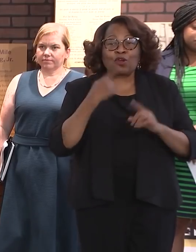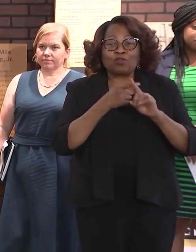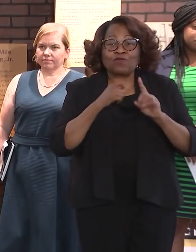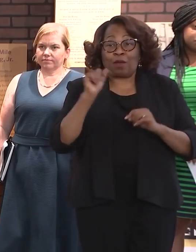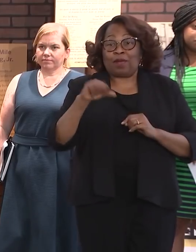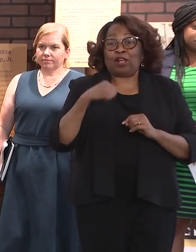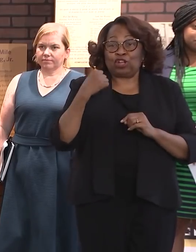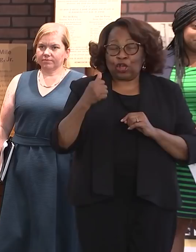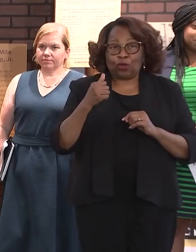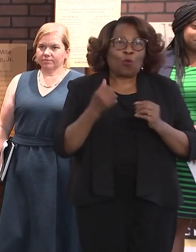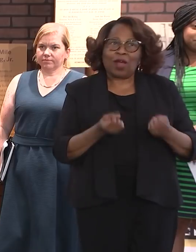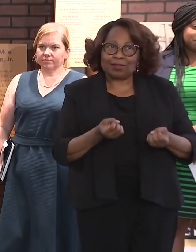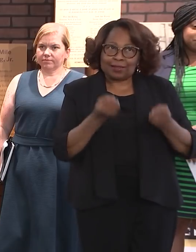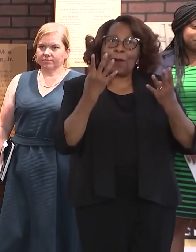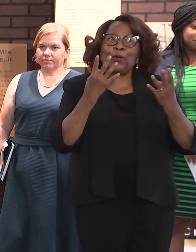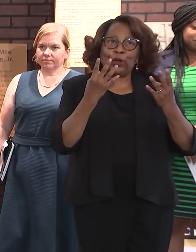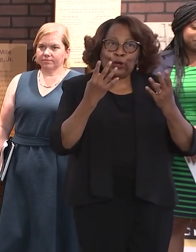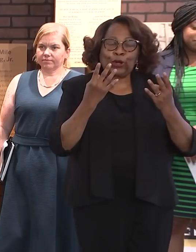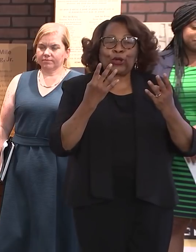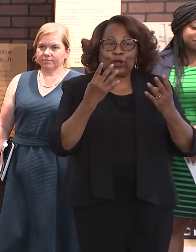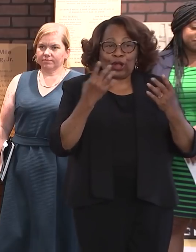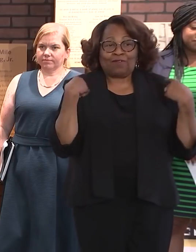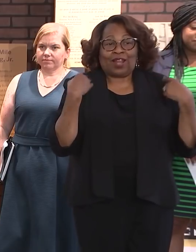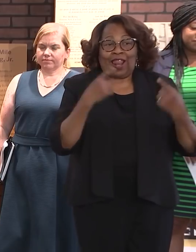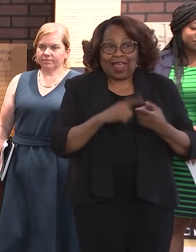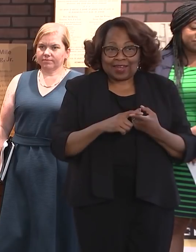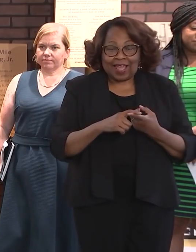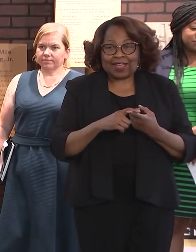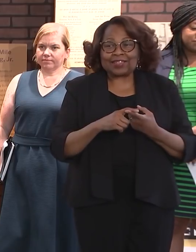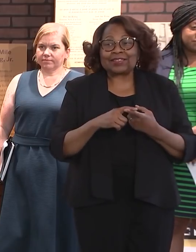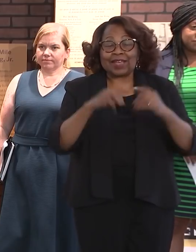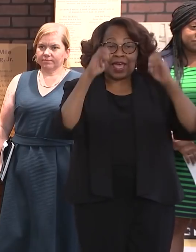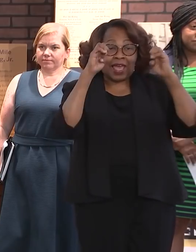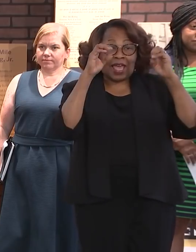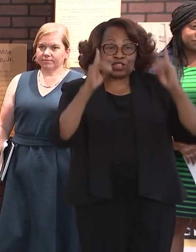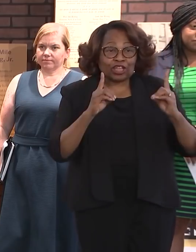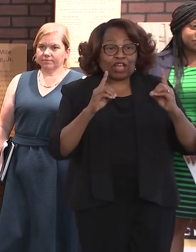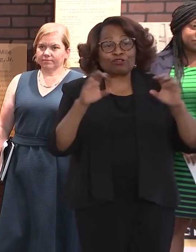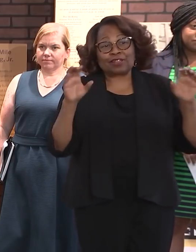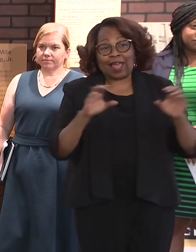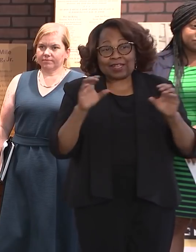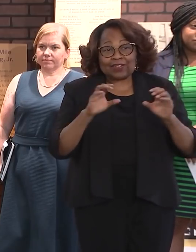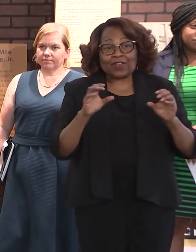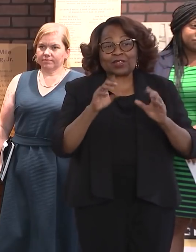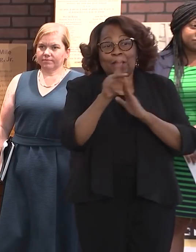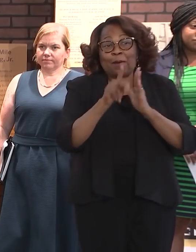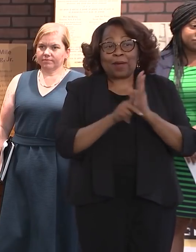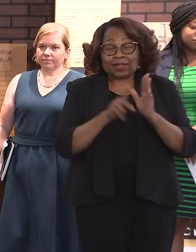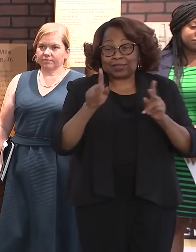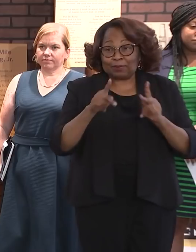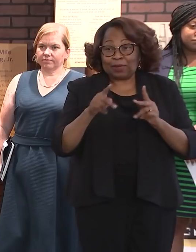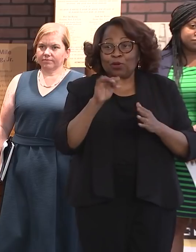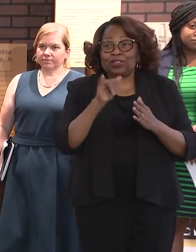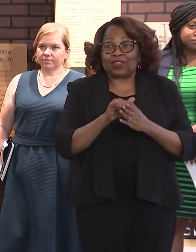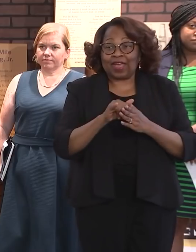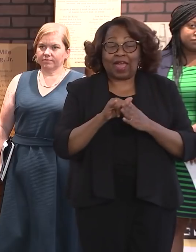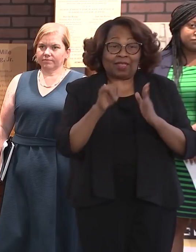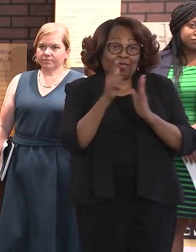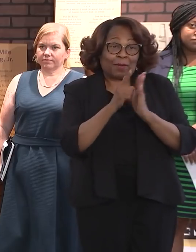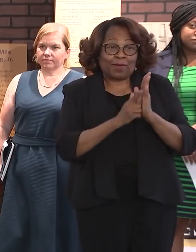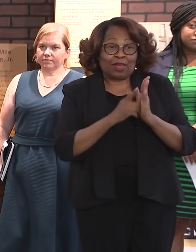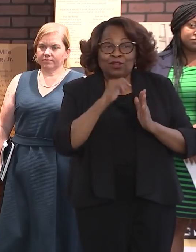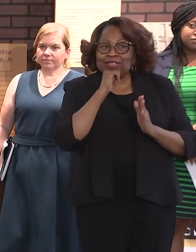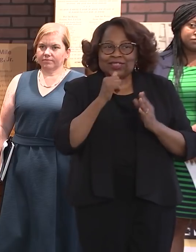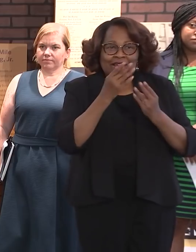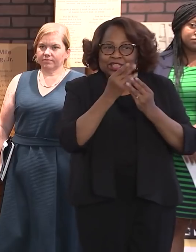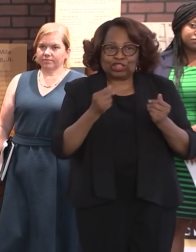a number of Latinx educators, activists, policy folks, is that the bill does